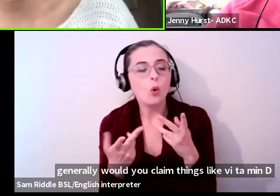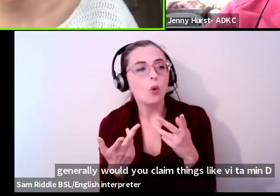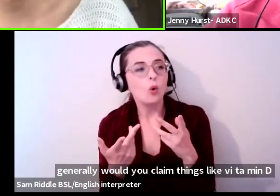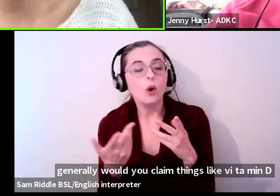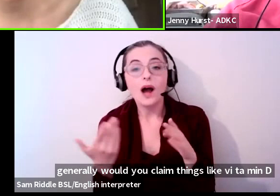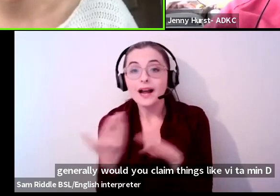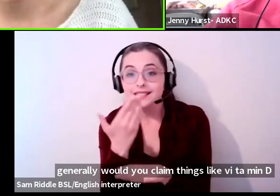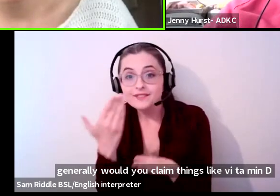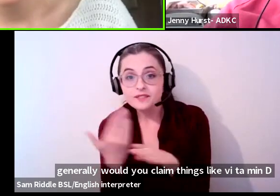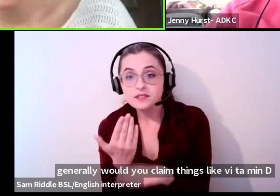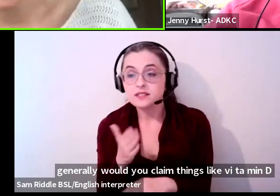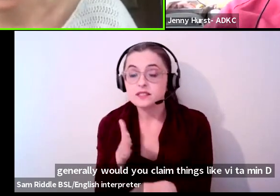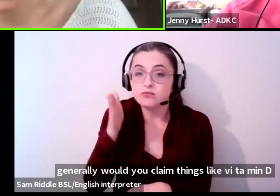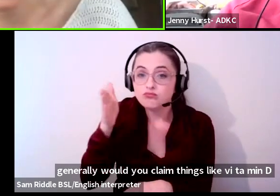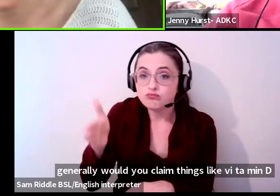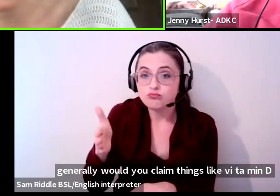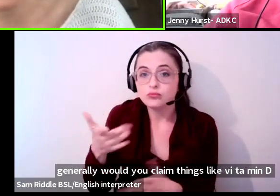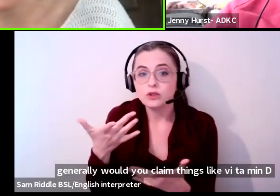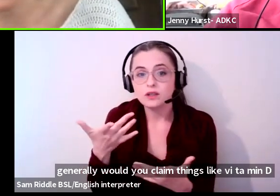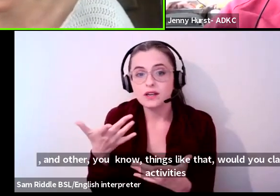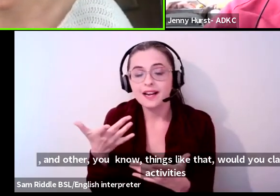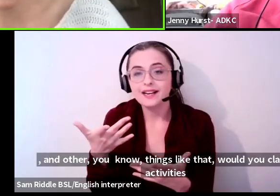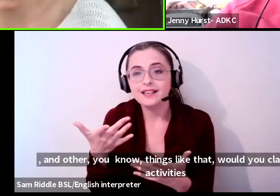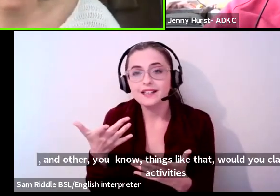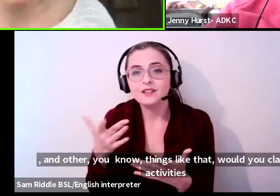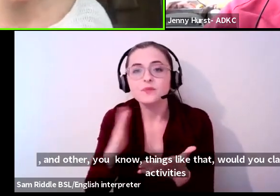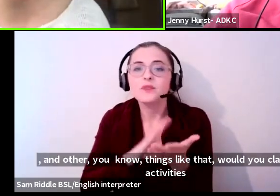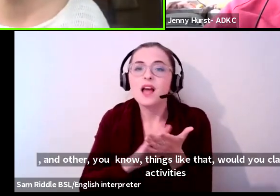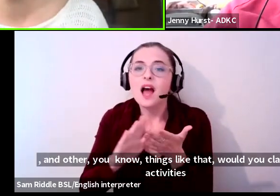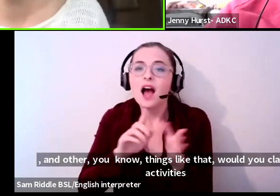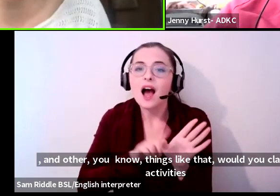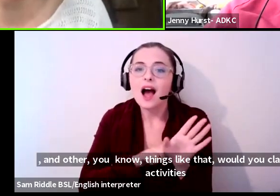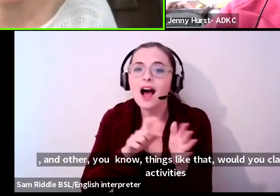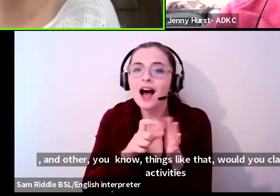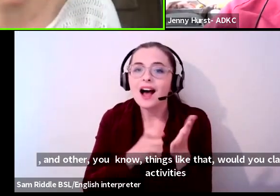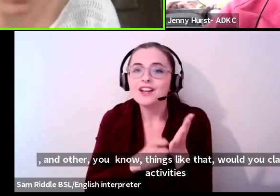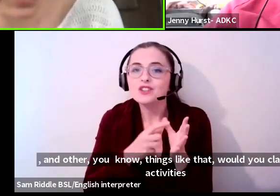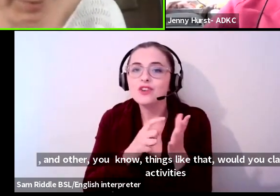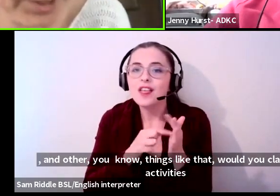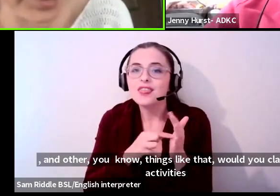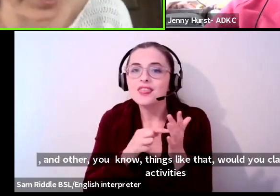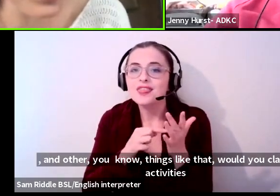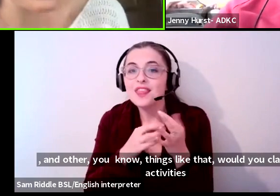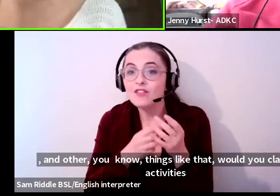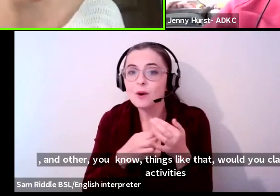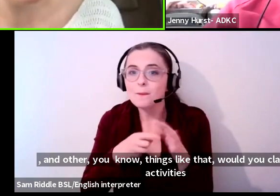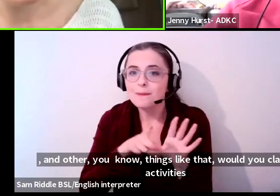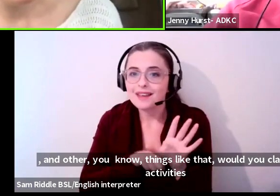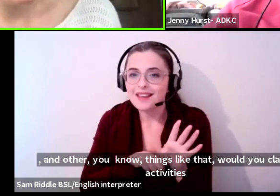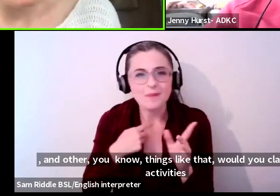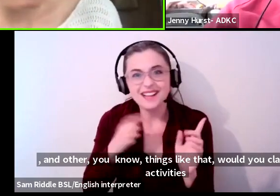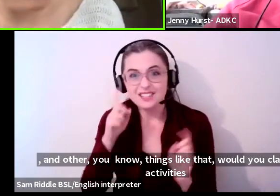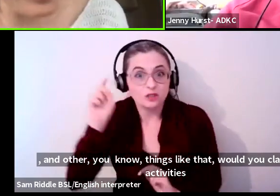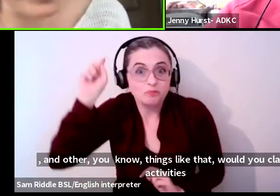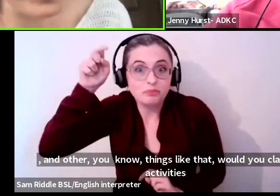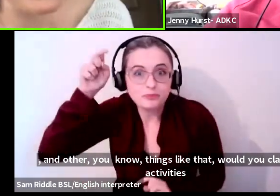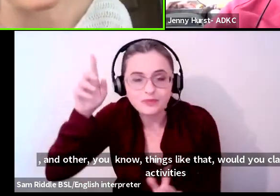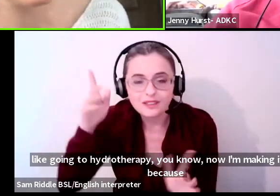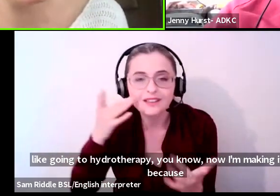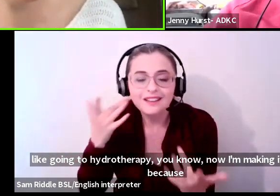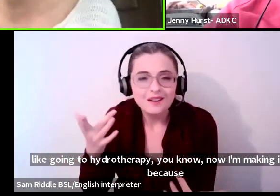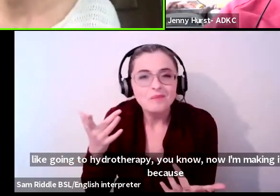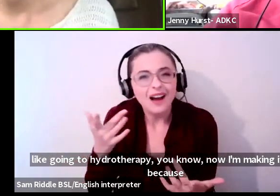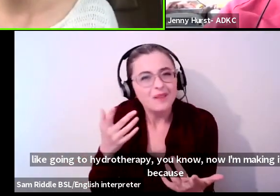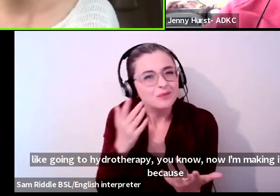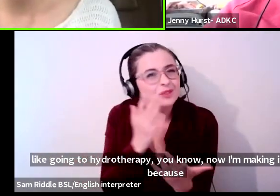to like hydrotherapy? And now I'm making it up because I'm not reading question and answers, but you probably saw the